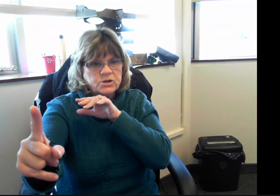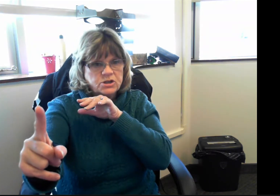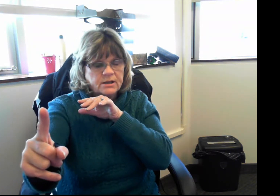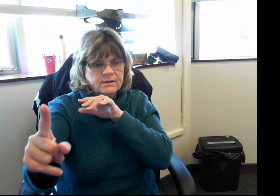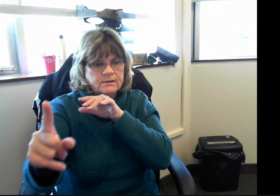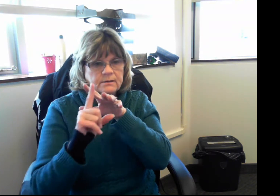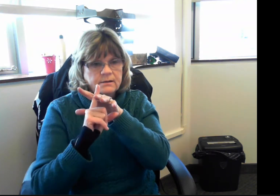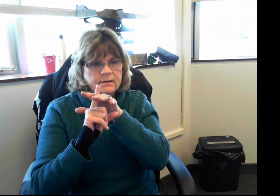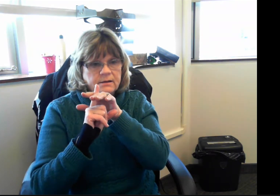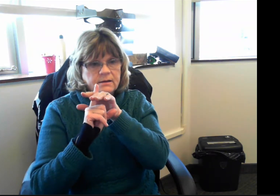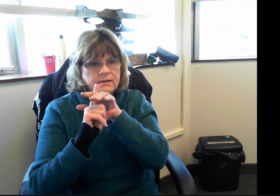Evacuation,